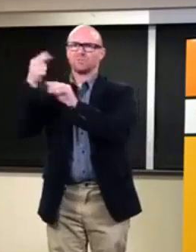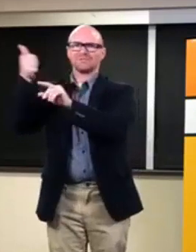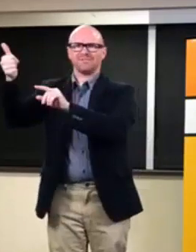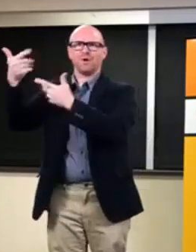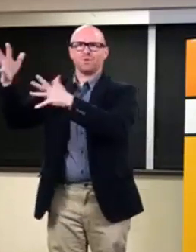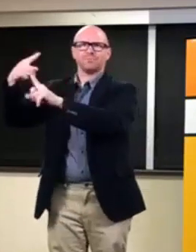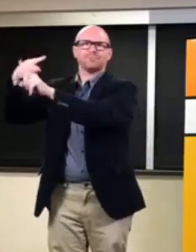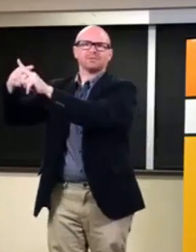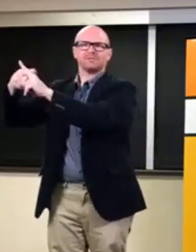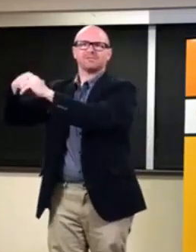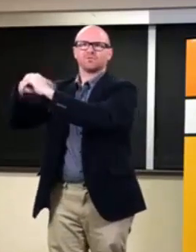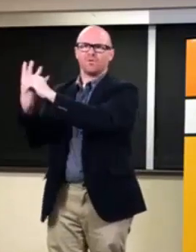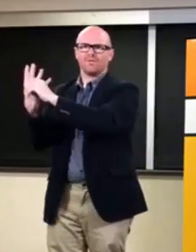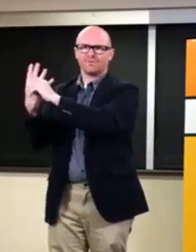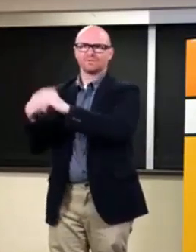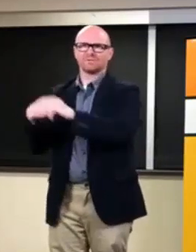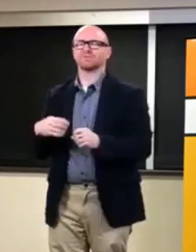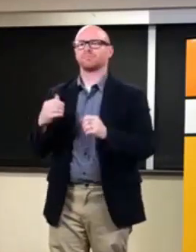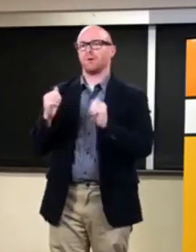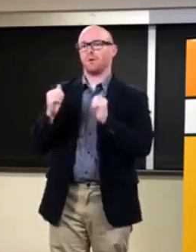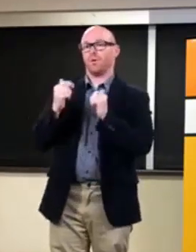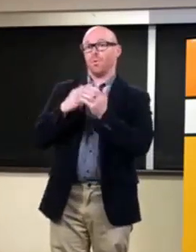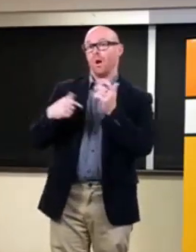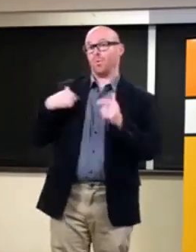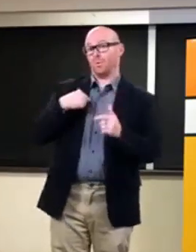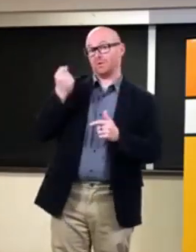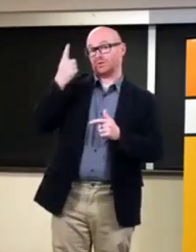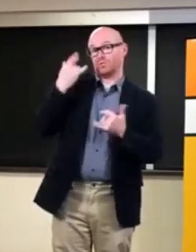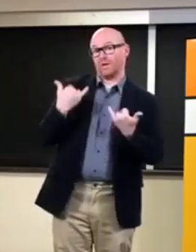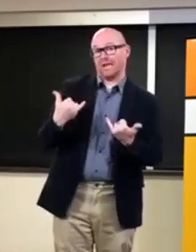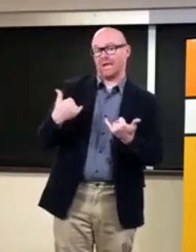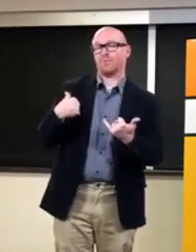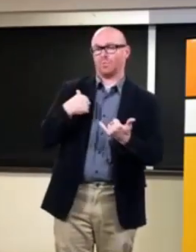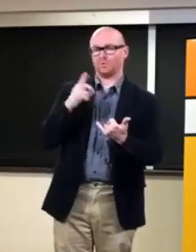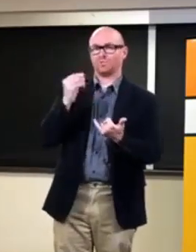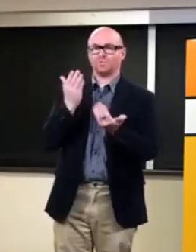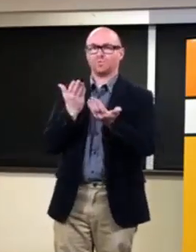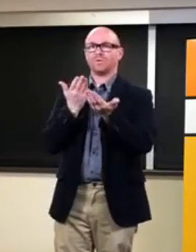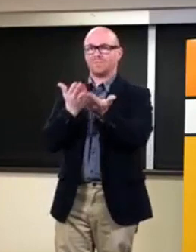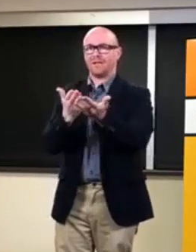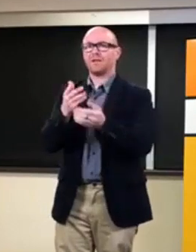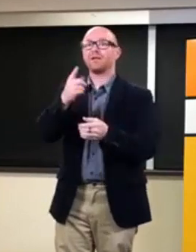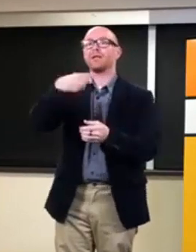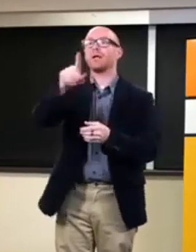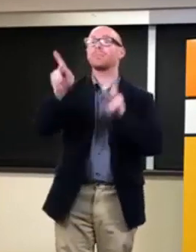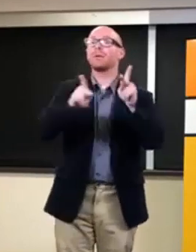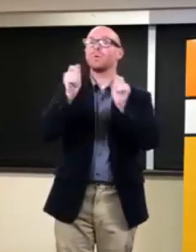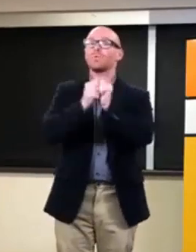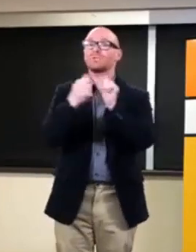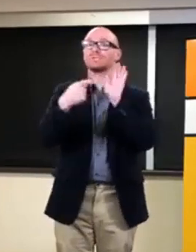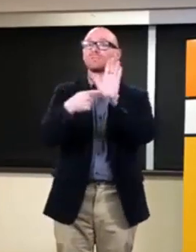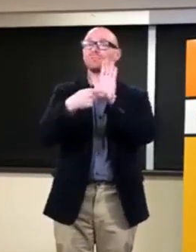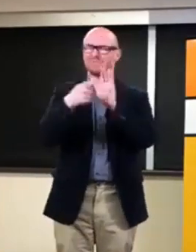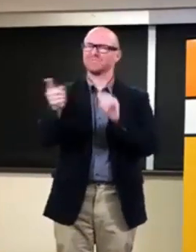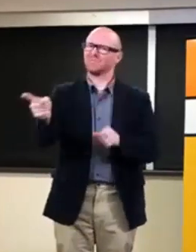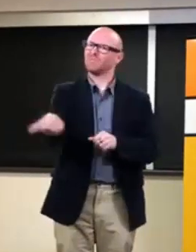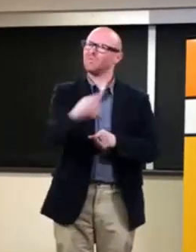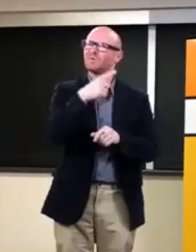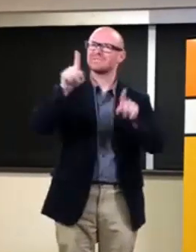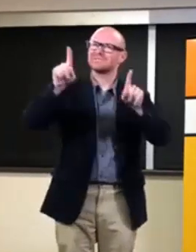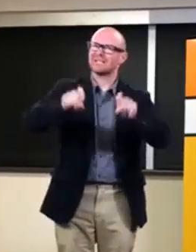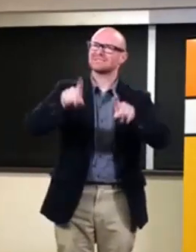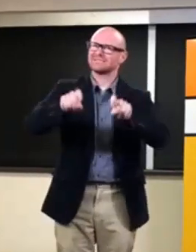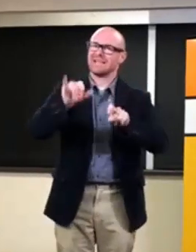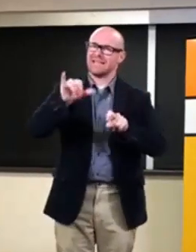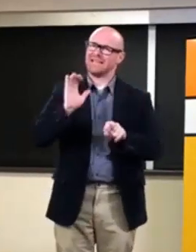capacity and with what we understand about the test, we recommend only those with symptoms symptoms get tested. So that's where we are